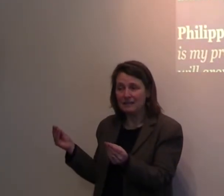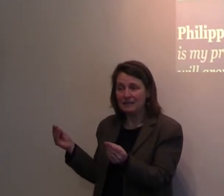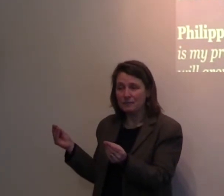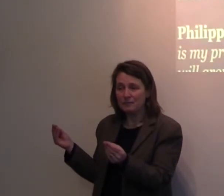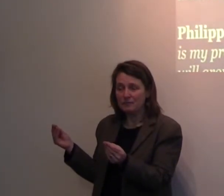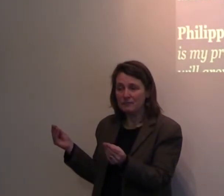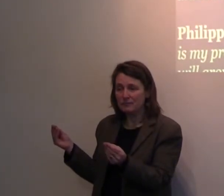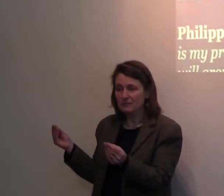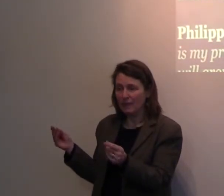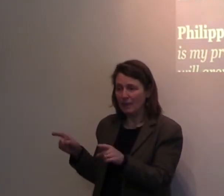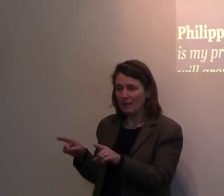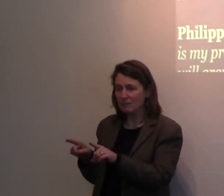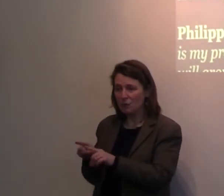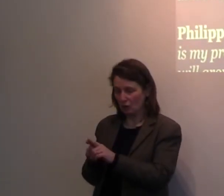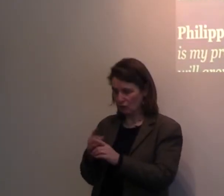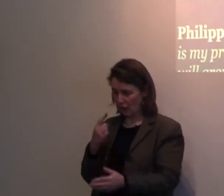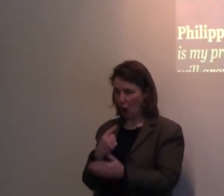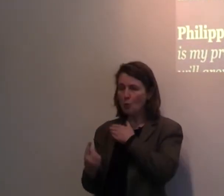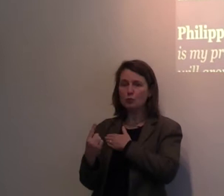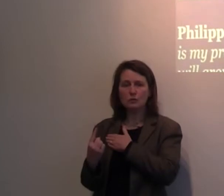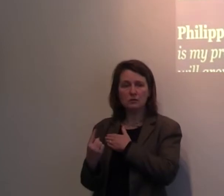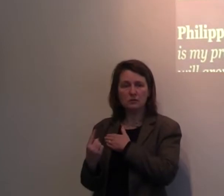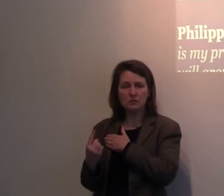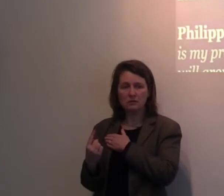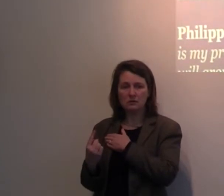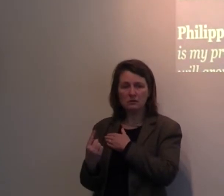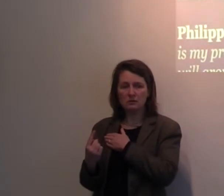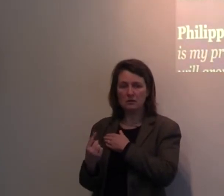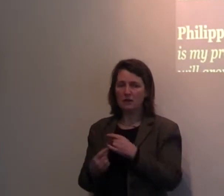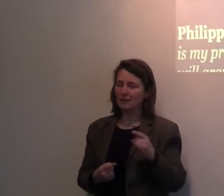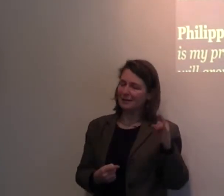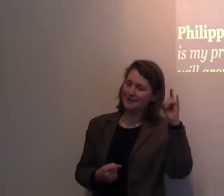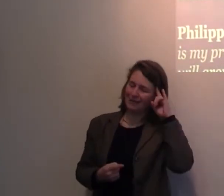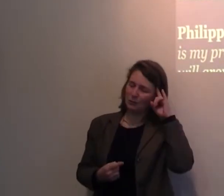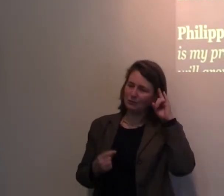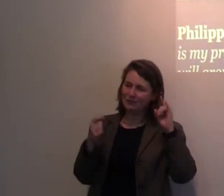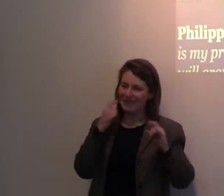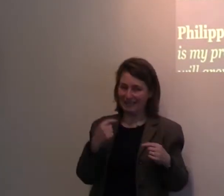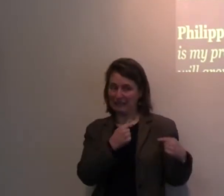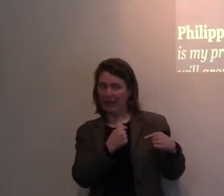Also, I am on my own, so the devil can easily attack my faith.